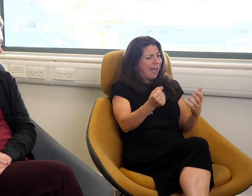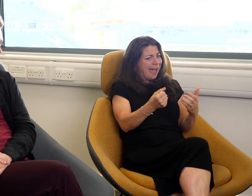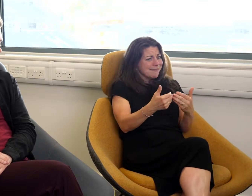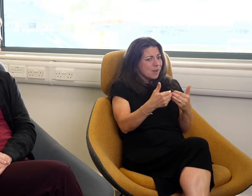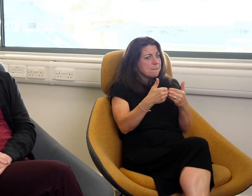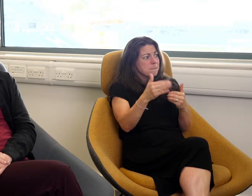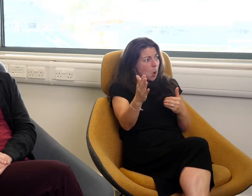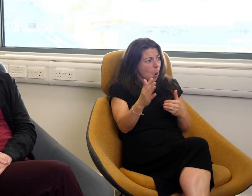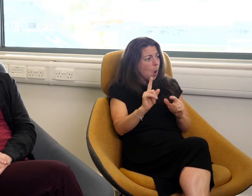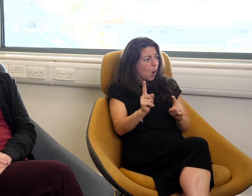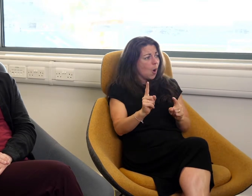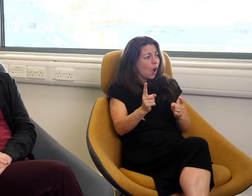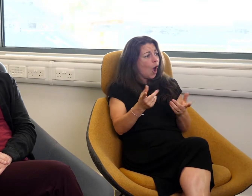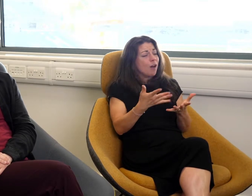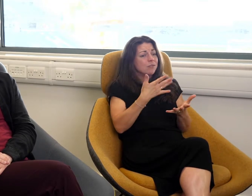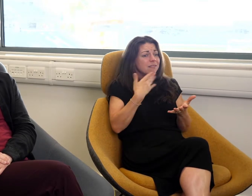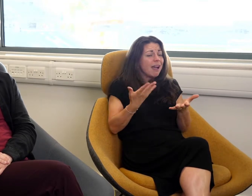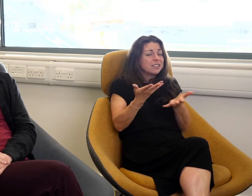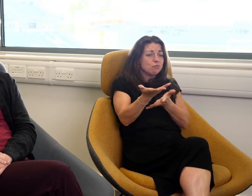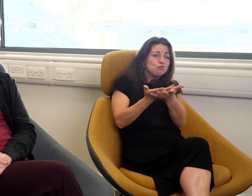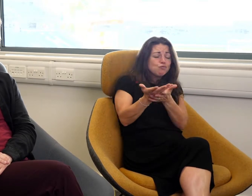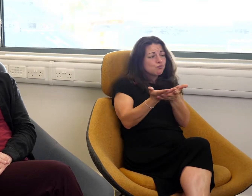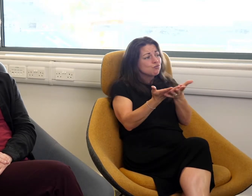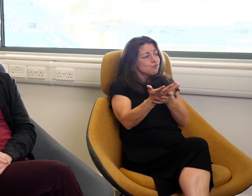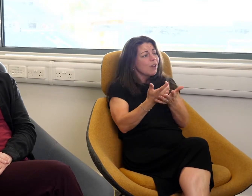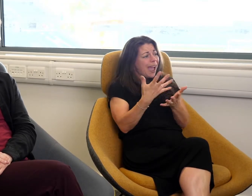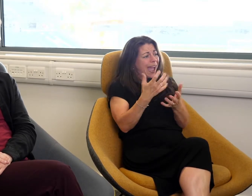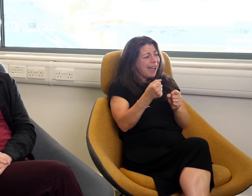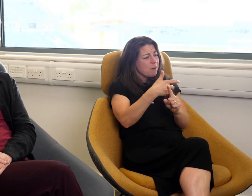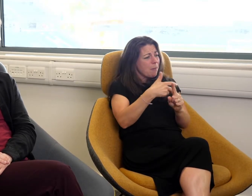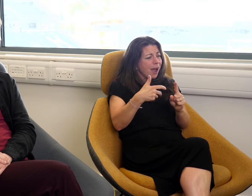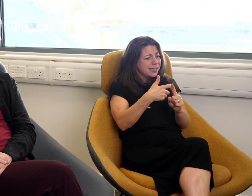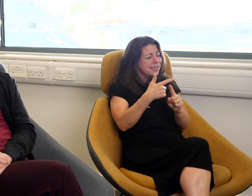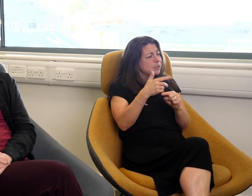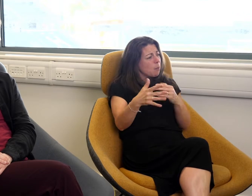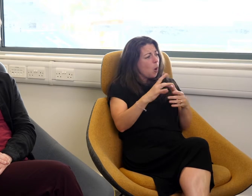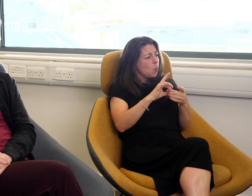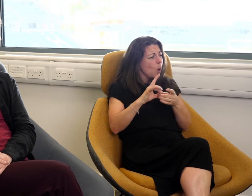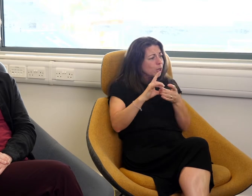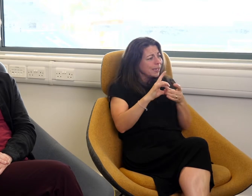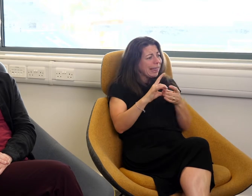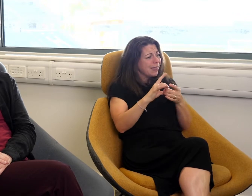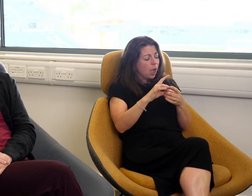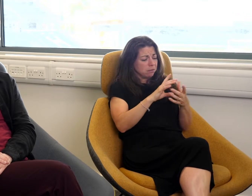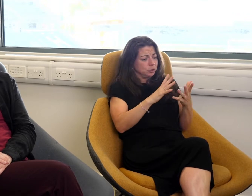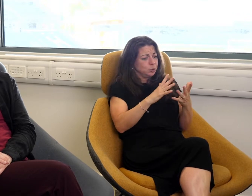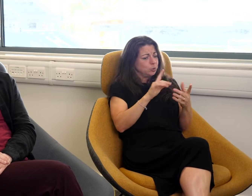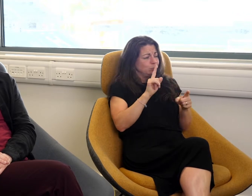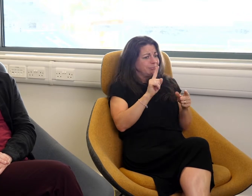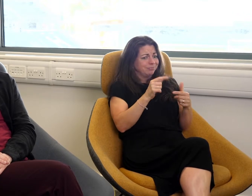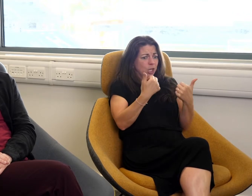lot goes on behind the scenes where people work together a lot more and kind of try to get to the solutions to issues and make those happen.